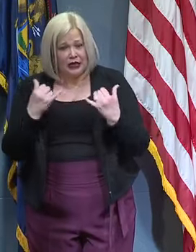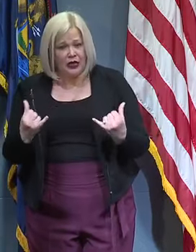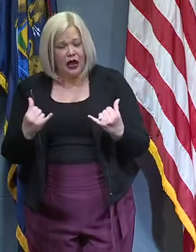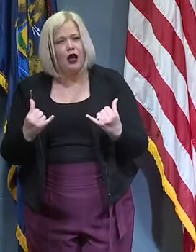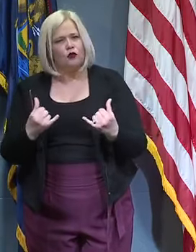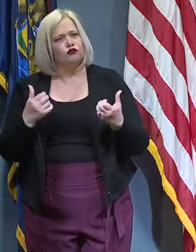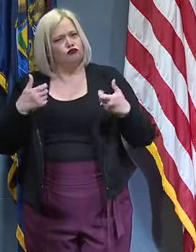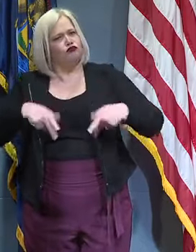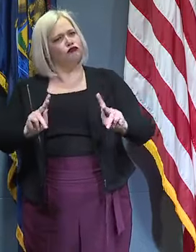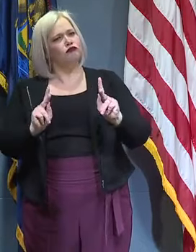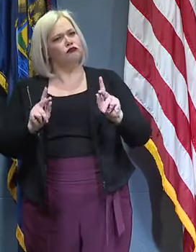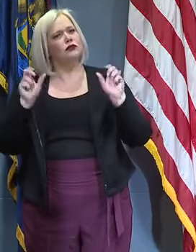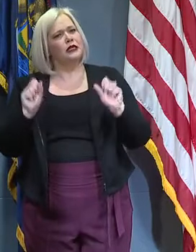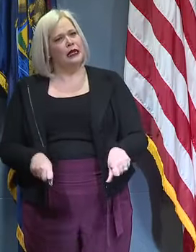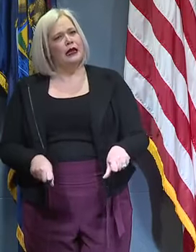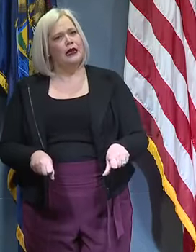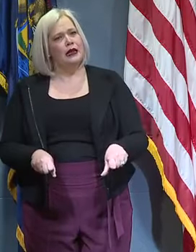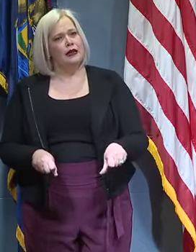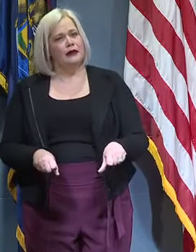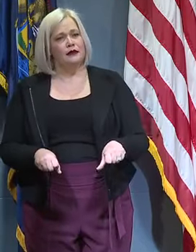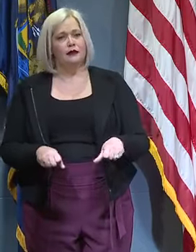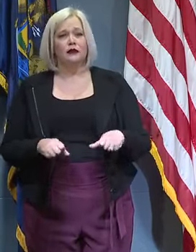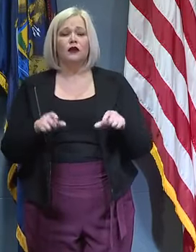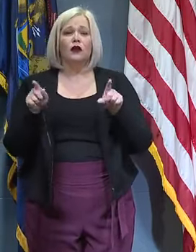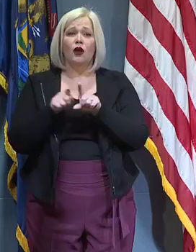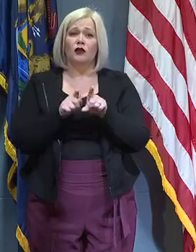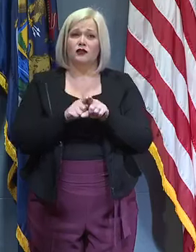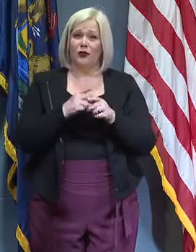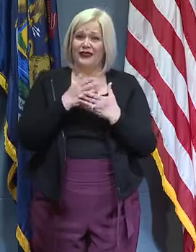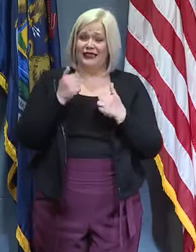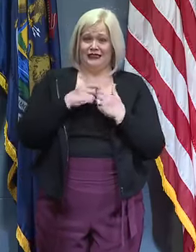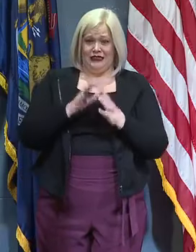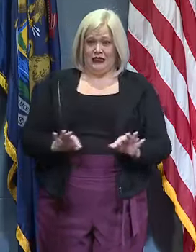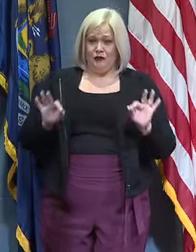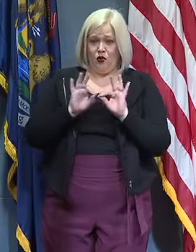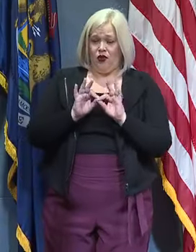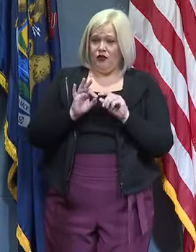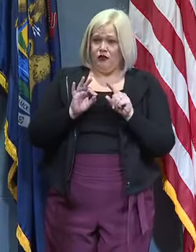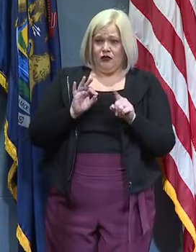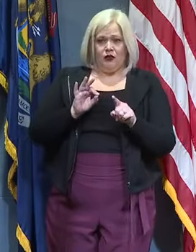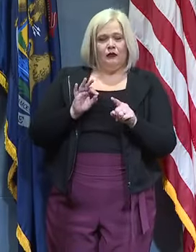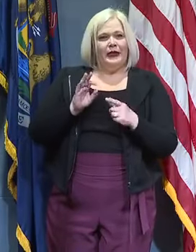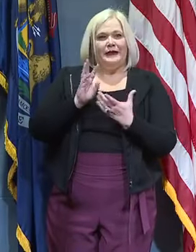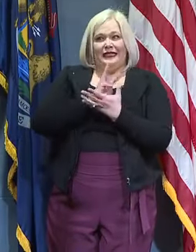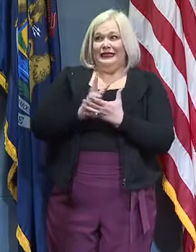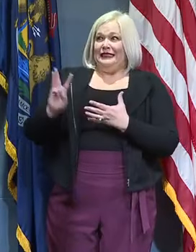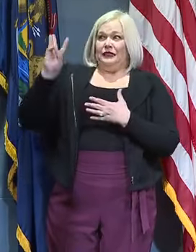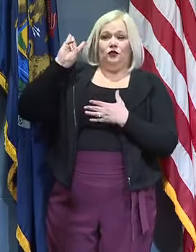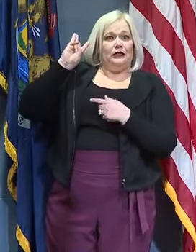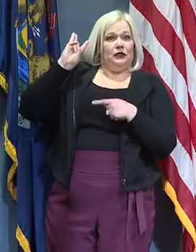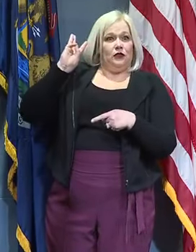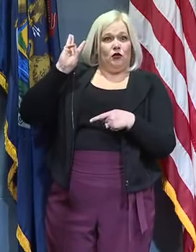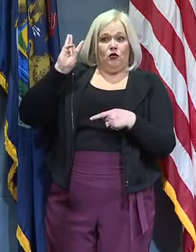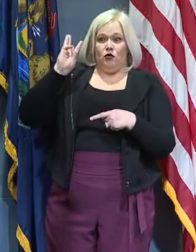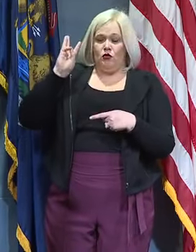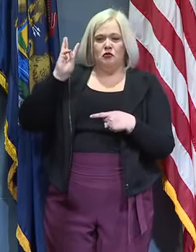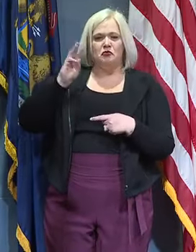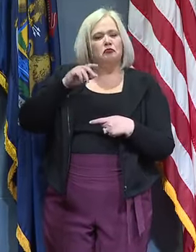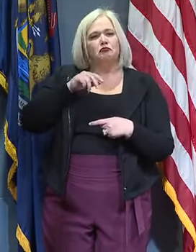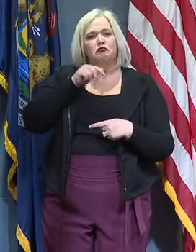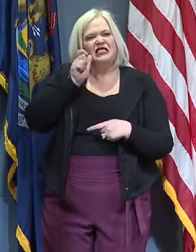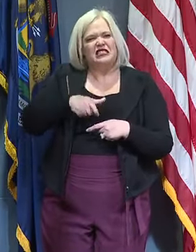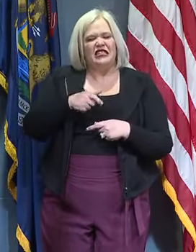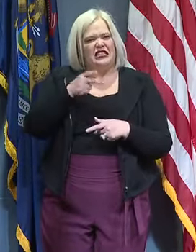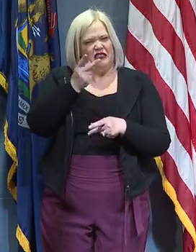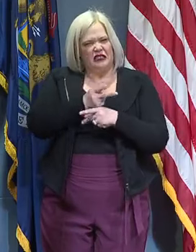And things that may have been time sensitive 6 weeks ago may not have been time sensitive 6 weeks ago may now be. And